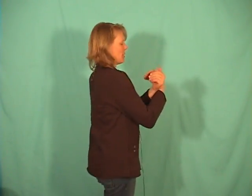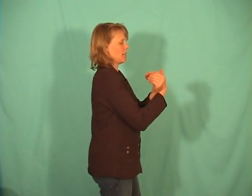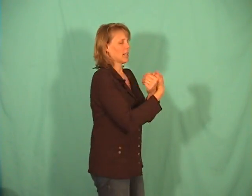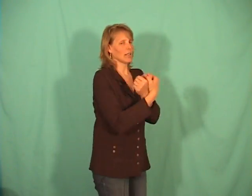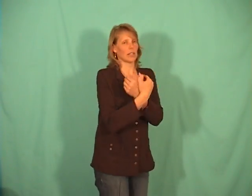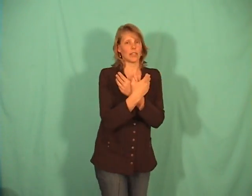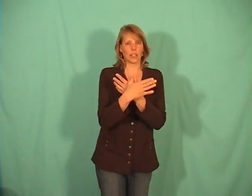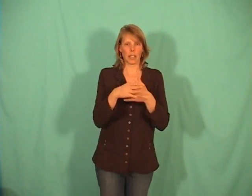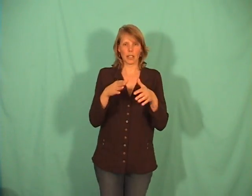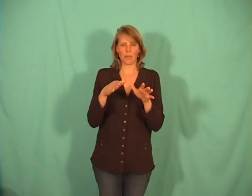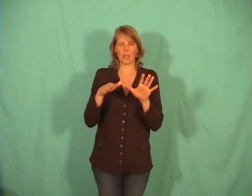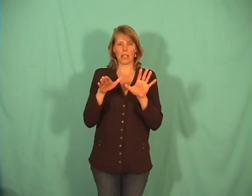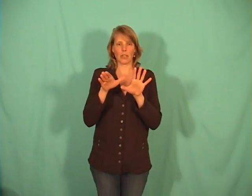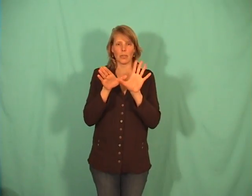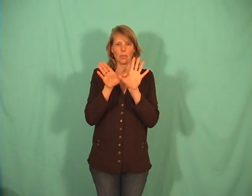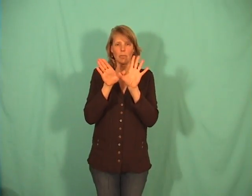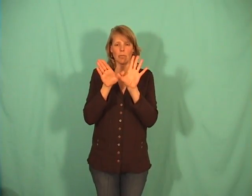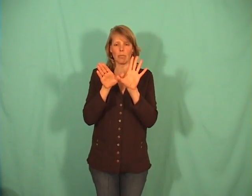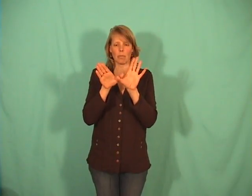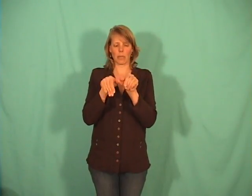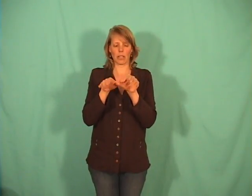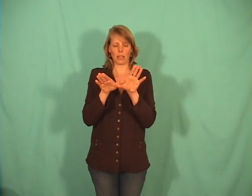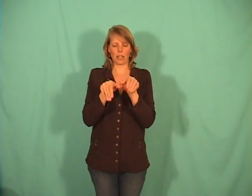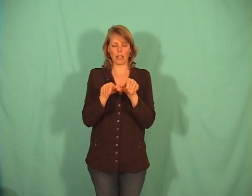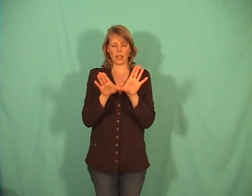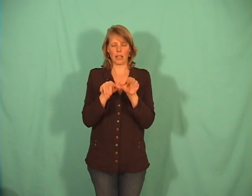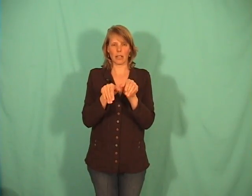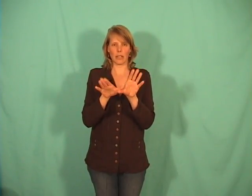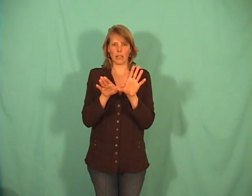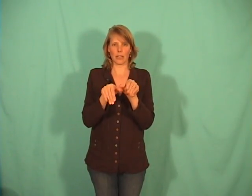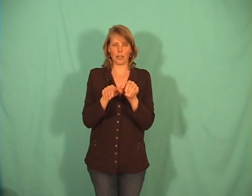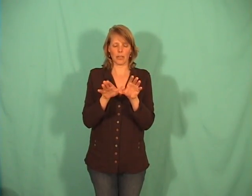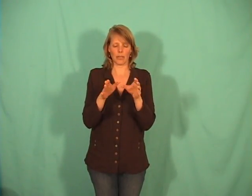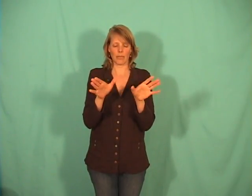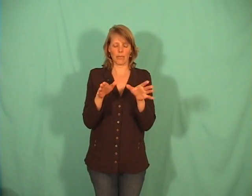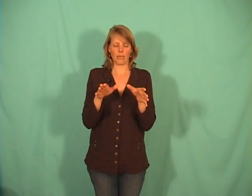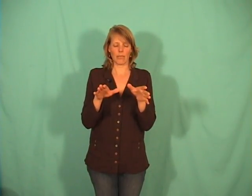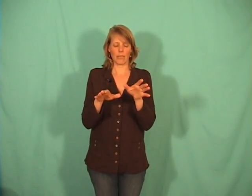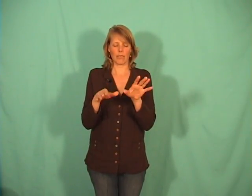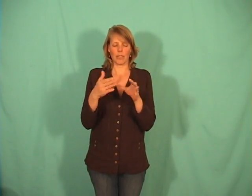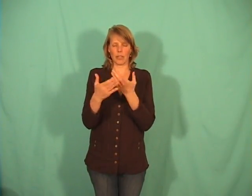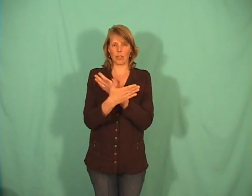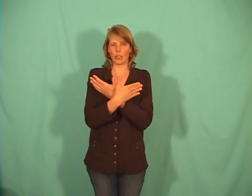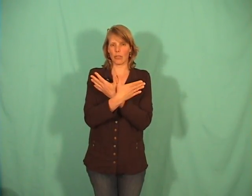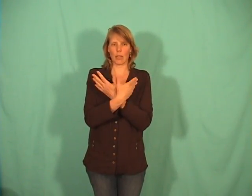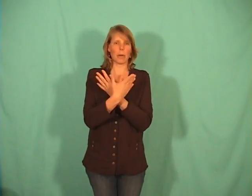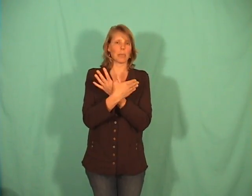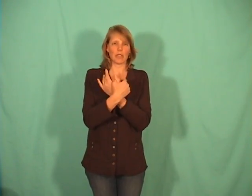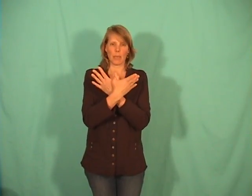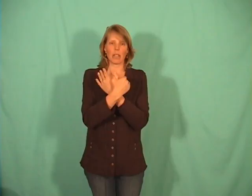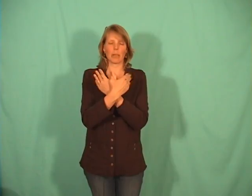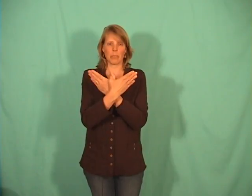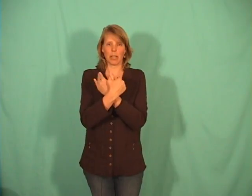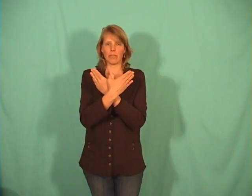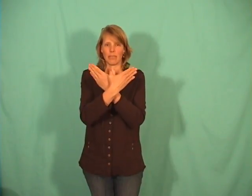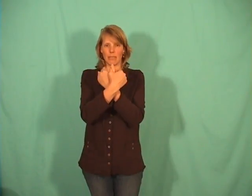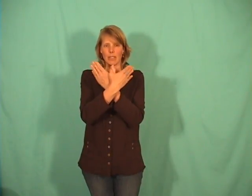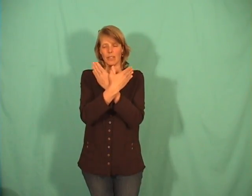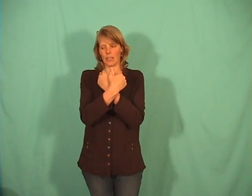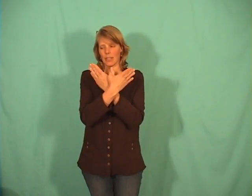Now, little kids may do something like this, or, they'll come up with something, but this is a sign